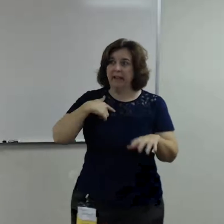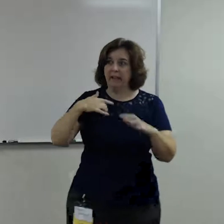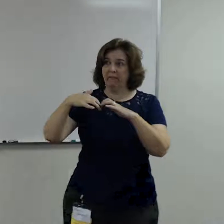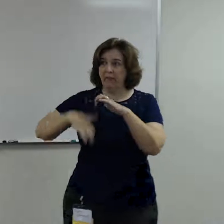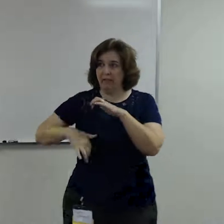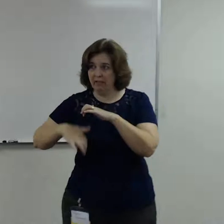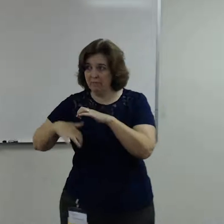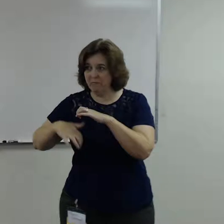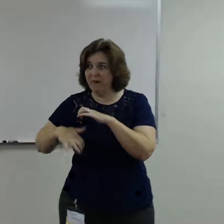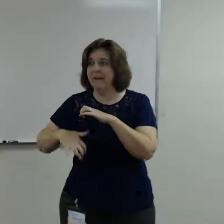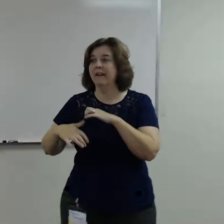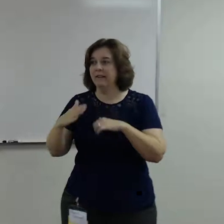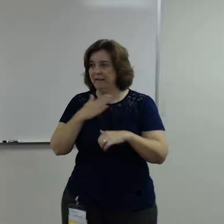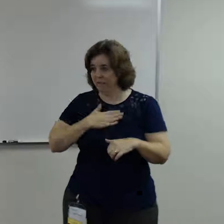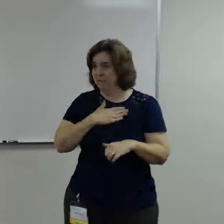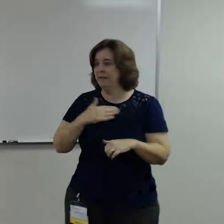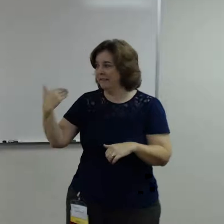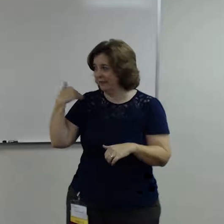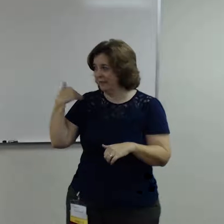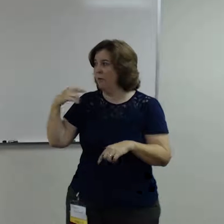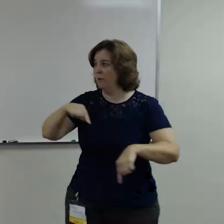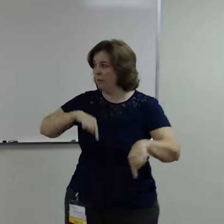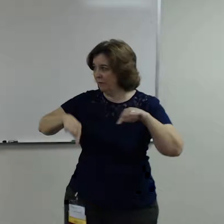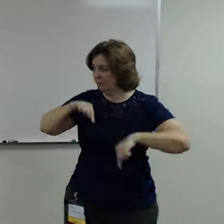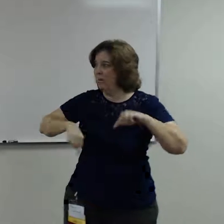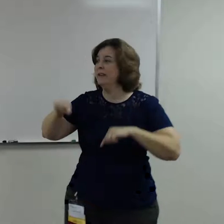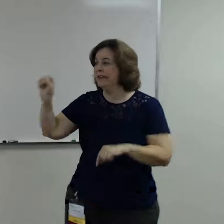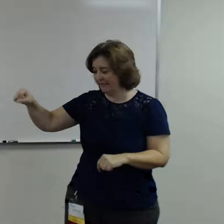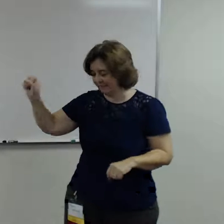If I break down, please come to ho. Yes.